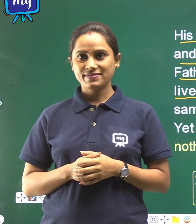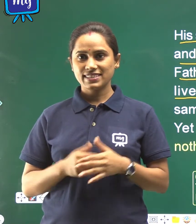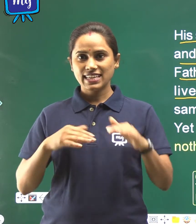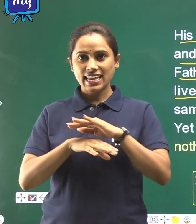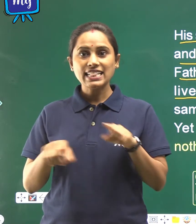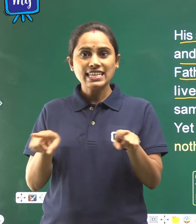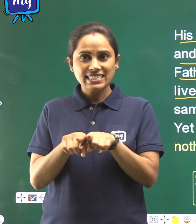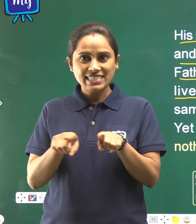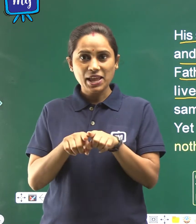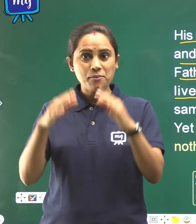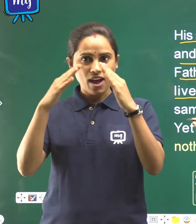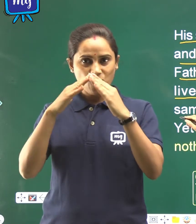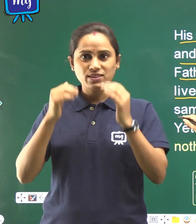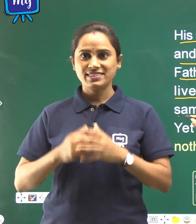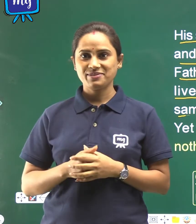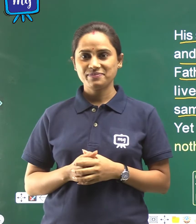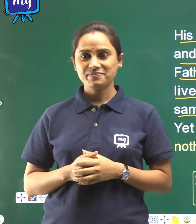in the same house